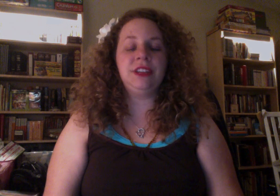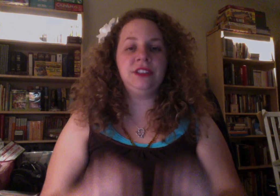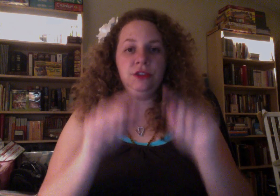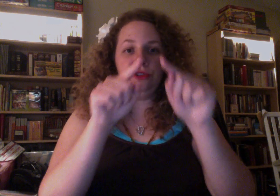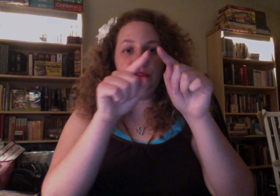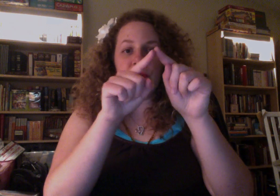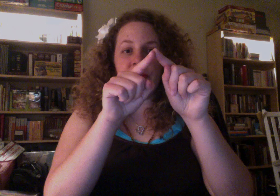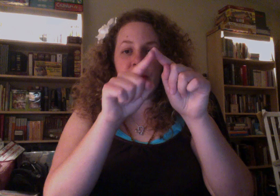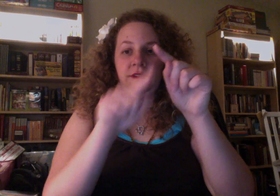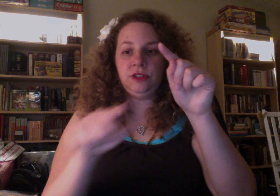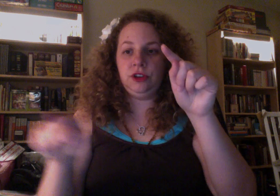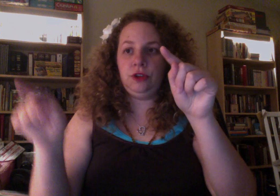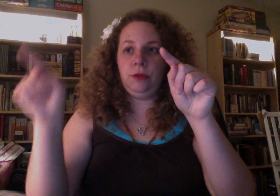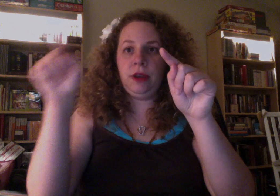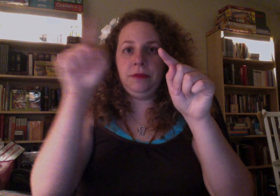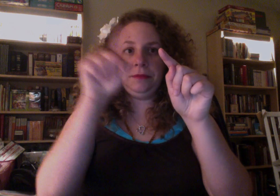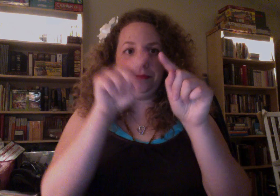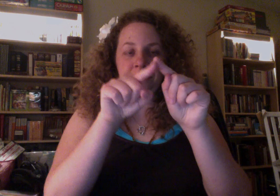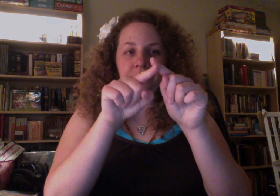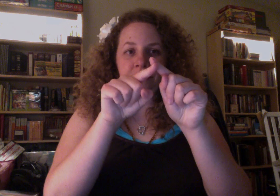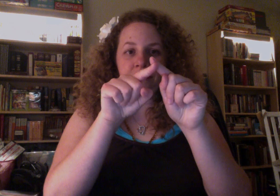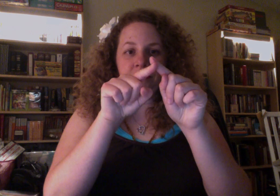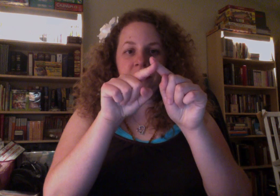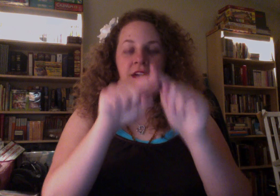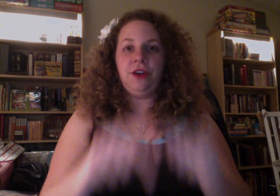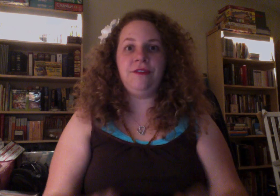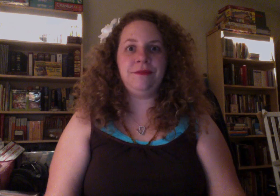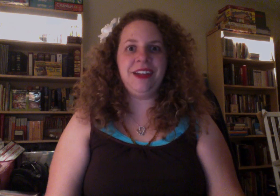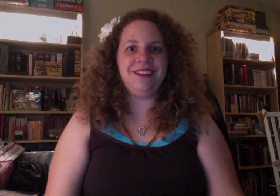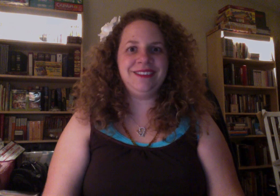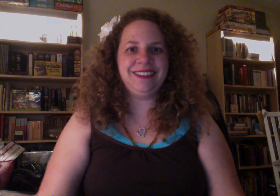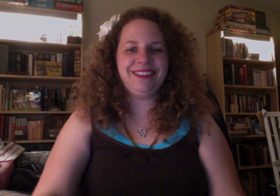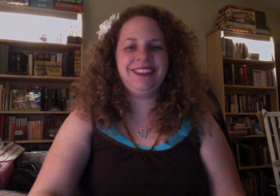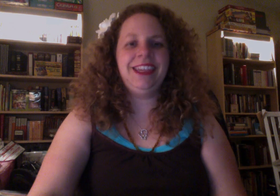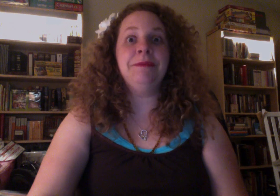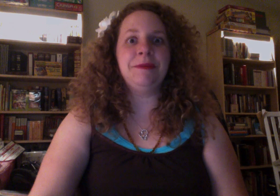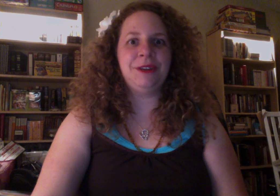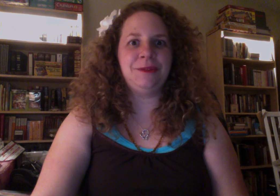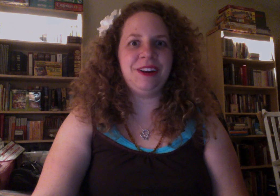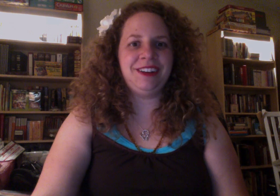that you can do whenever you have a circle one, and go from there. Keep up the good work.